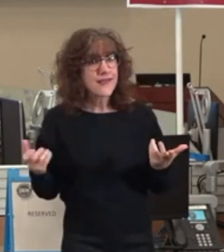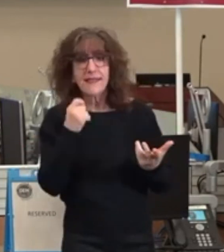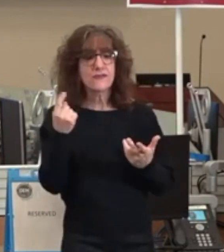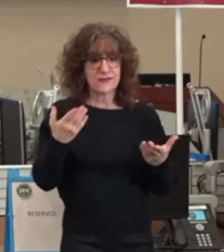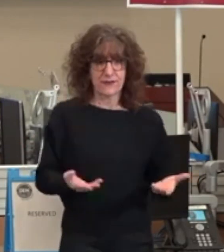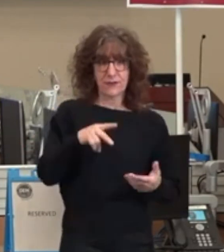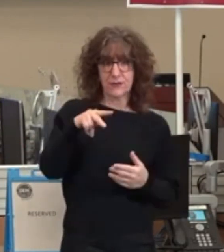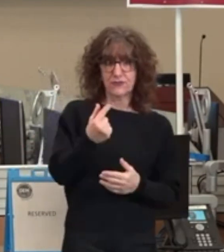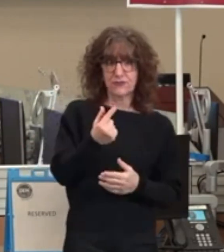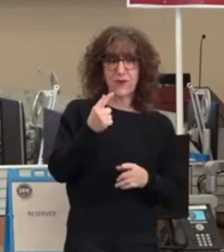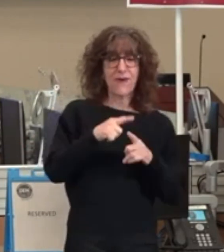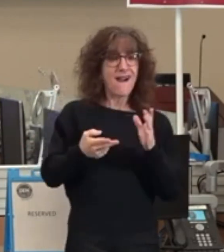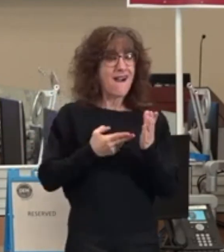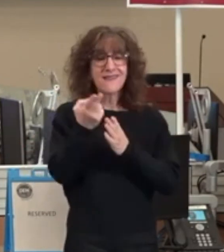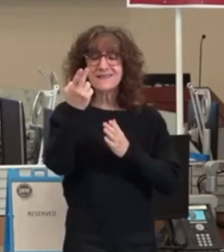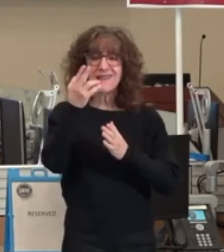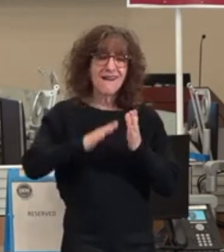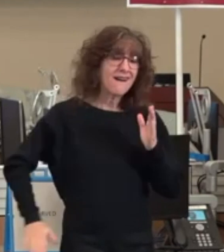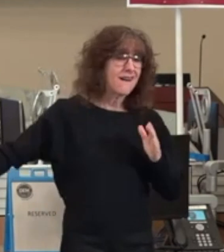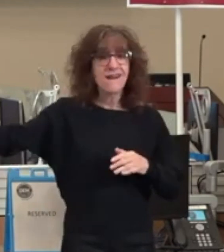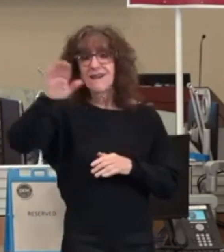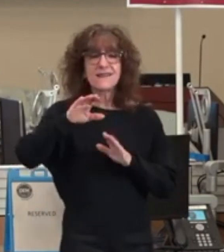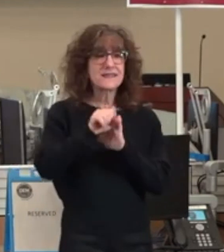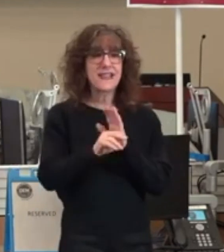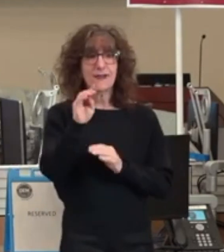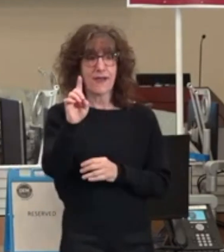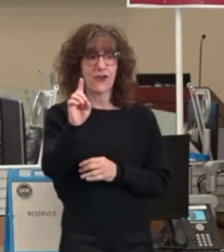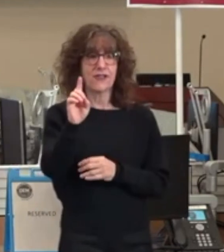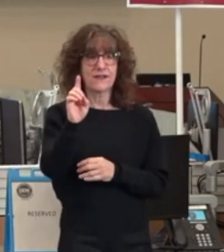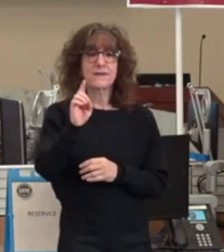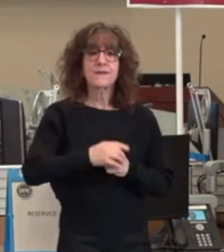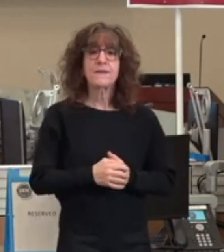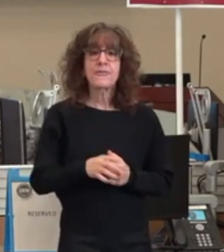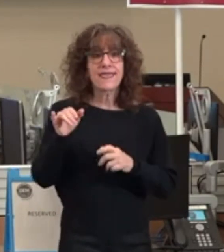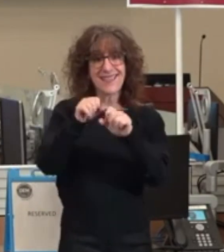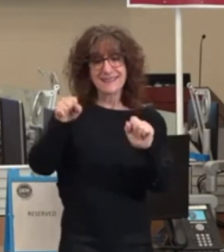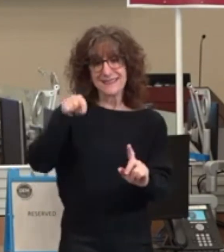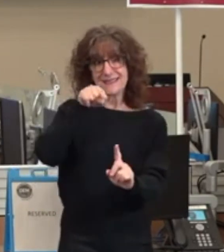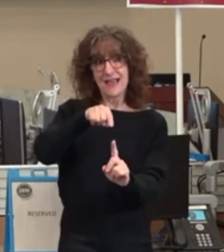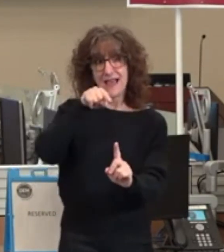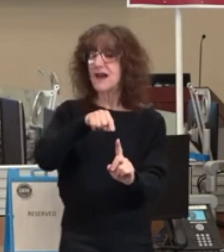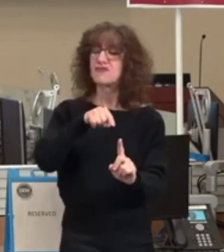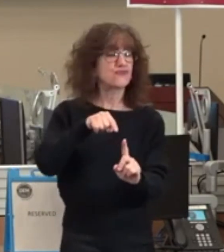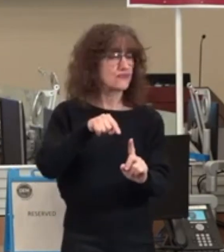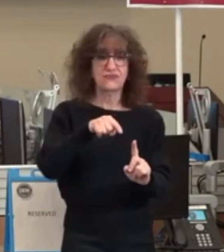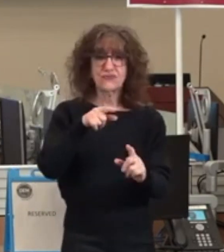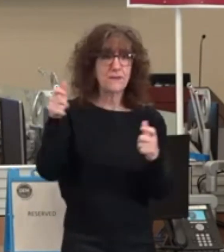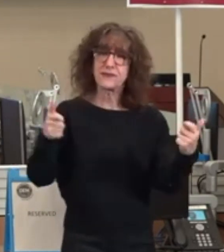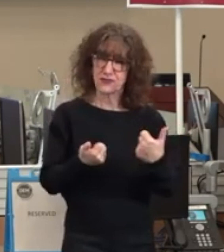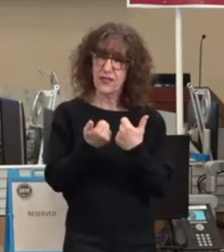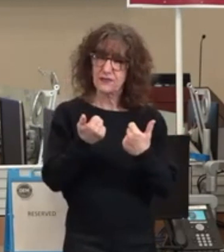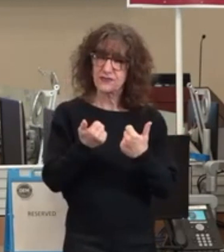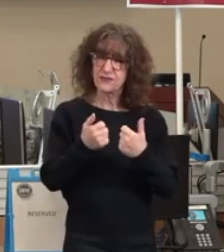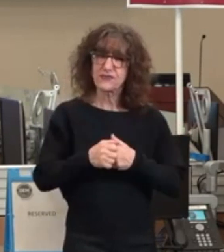just in Prince George's County, but honestly in jurisdictions across the state. This system has really been a challenge for all